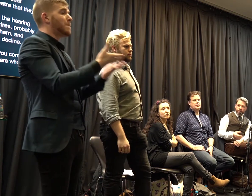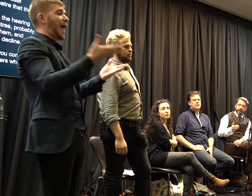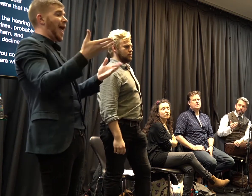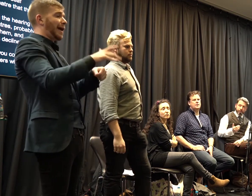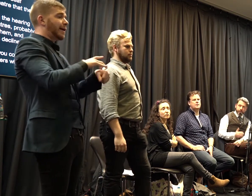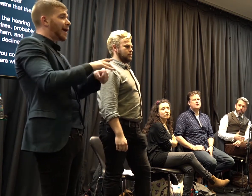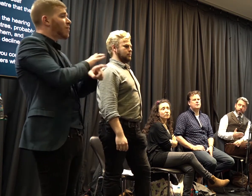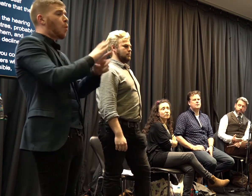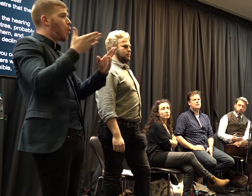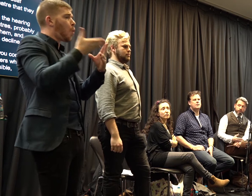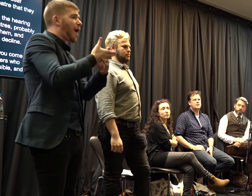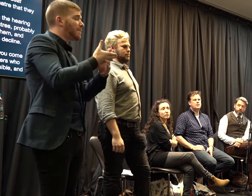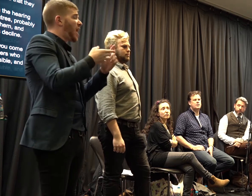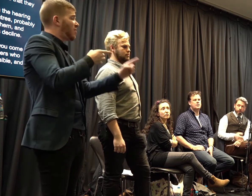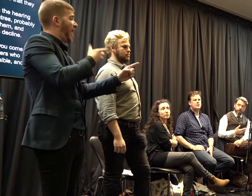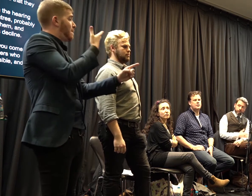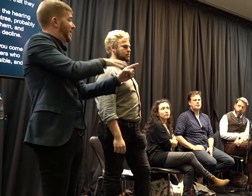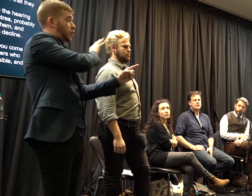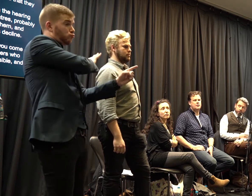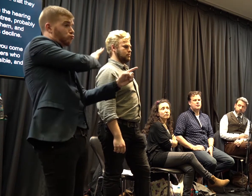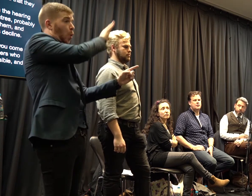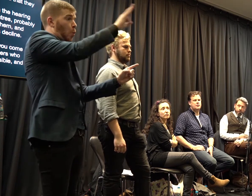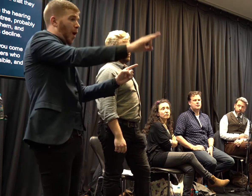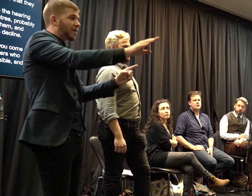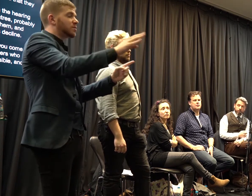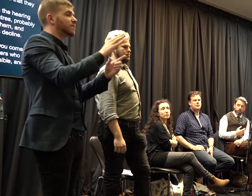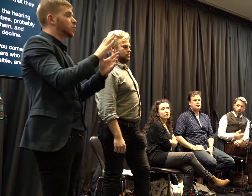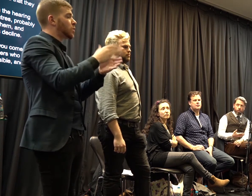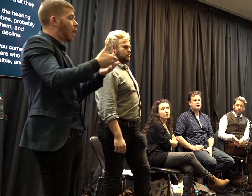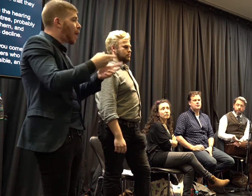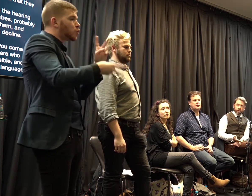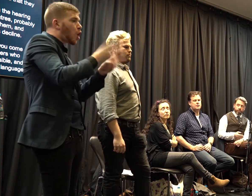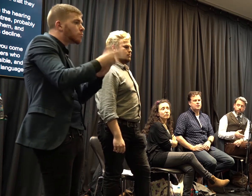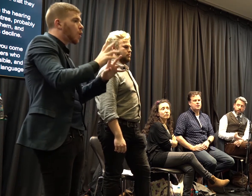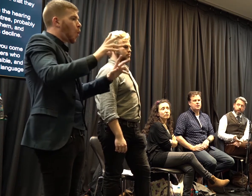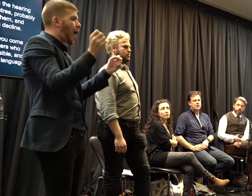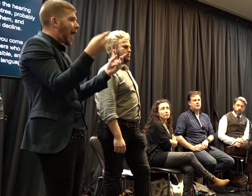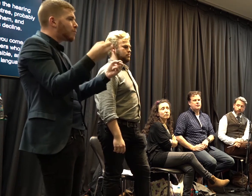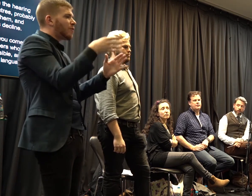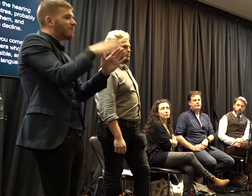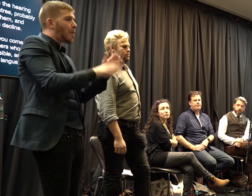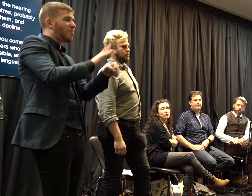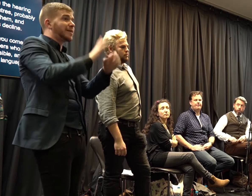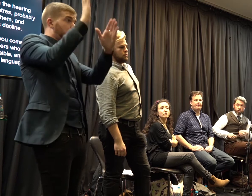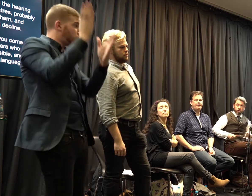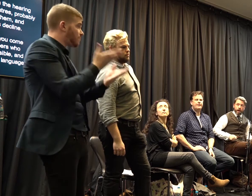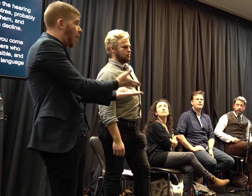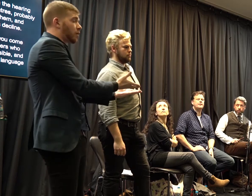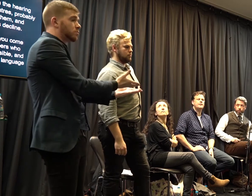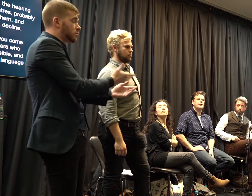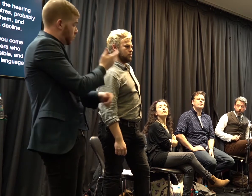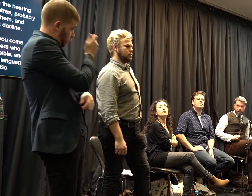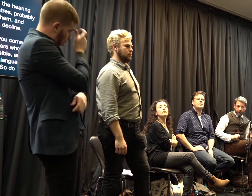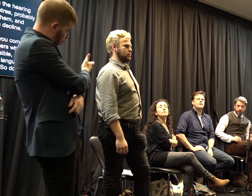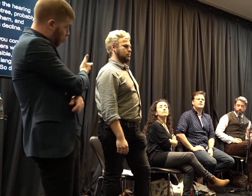accessible and then have specifically requested either sign language interpretation or captioning from a theatre? So do you know